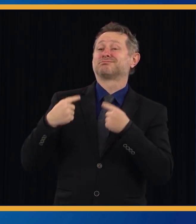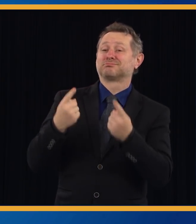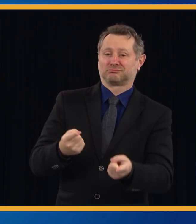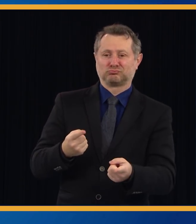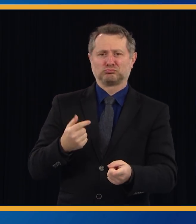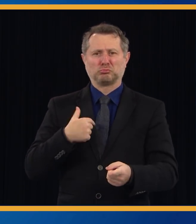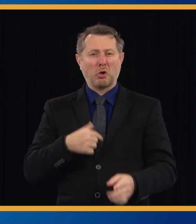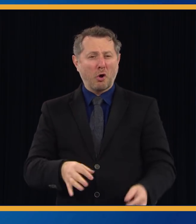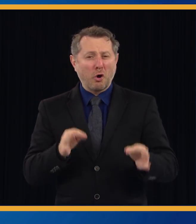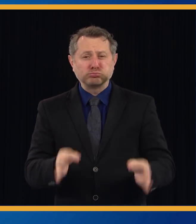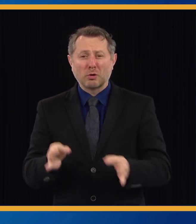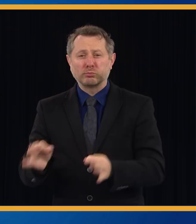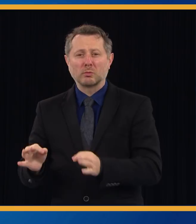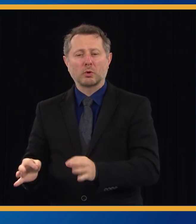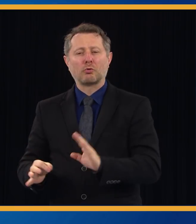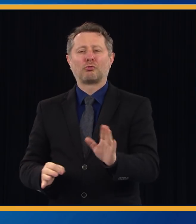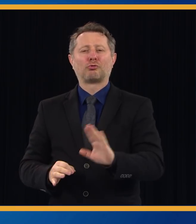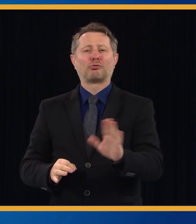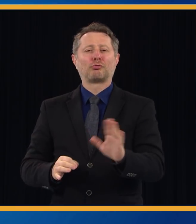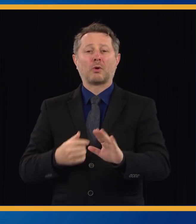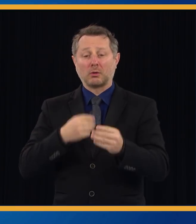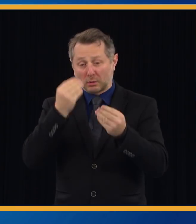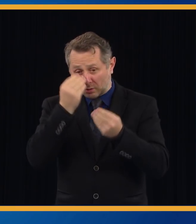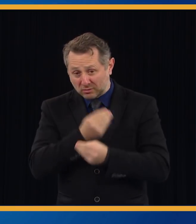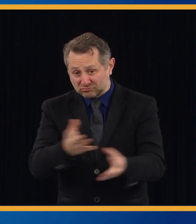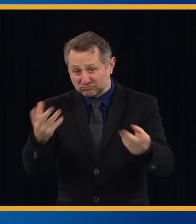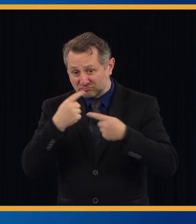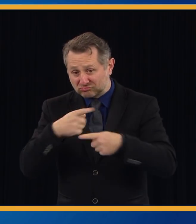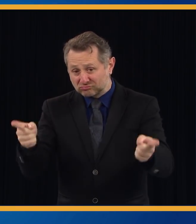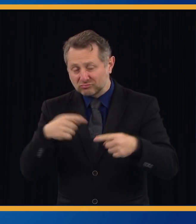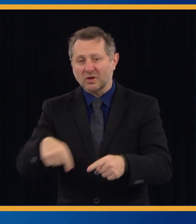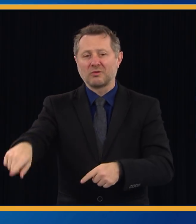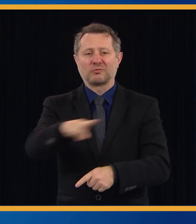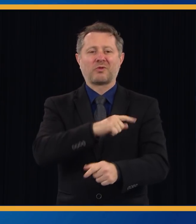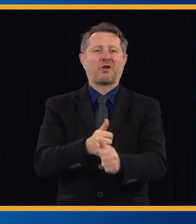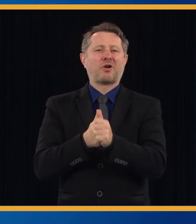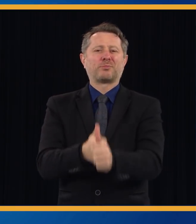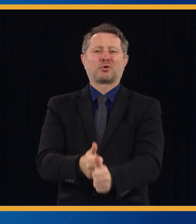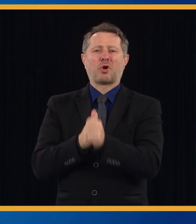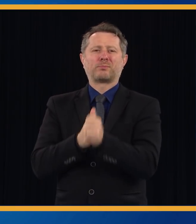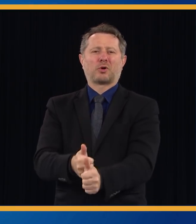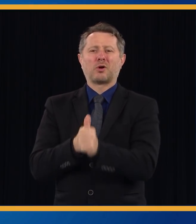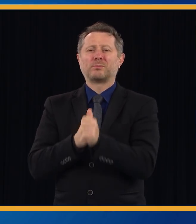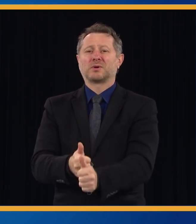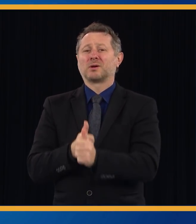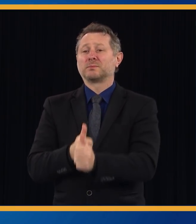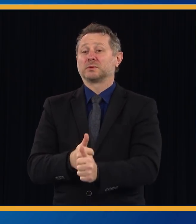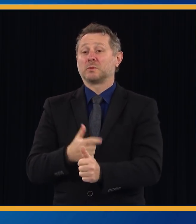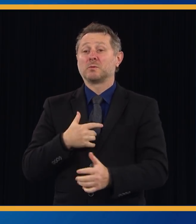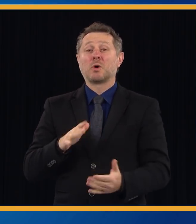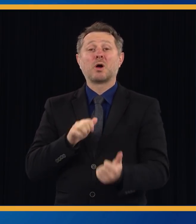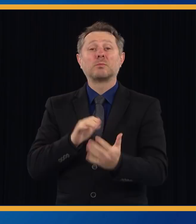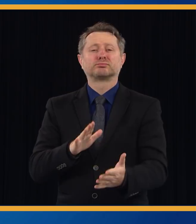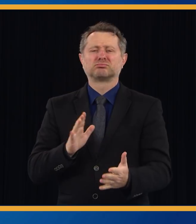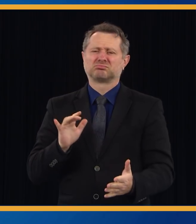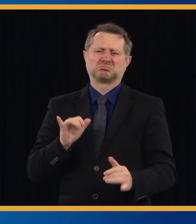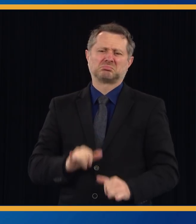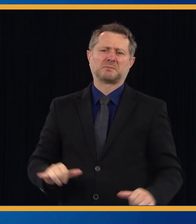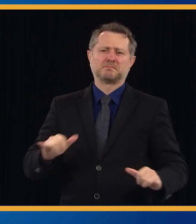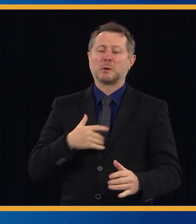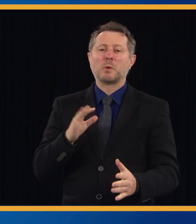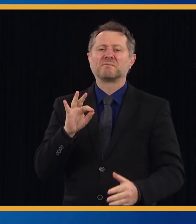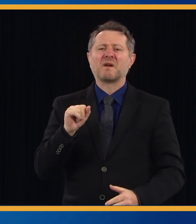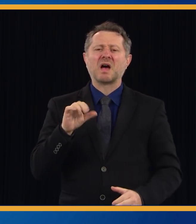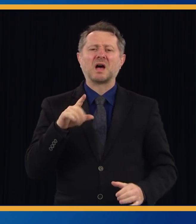did. So my plan all along has been give people the facts, and if they have the facts, they will